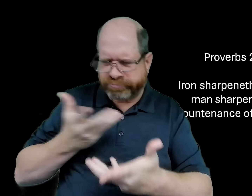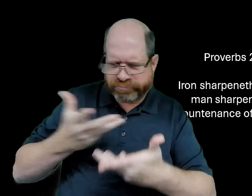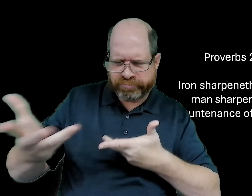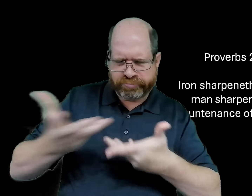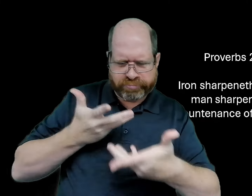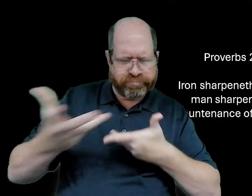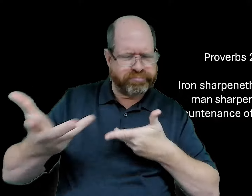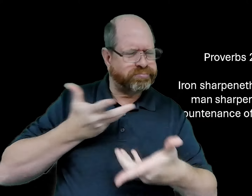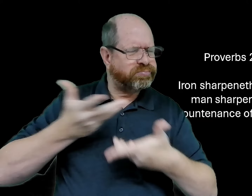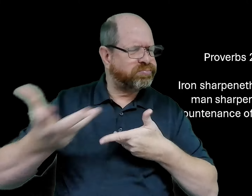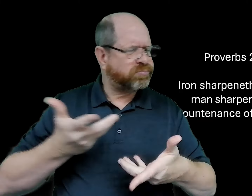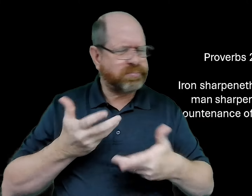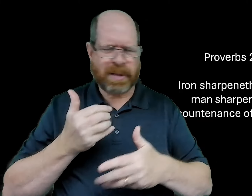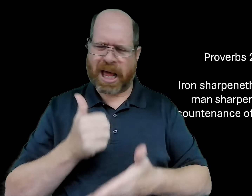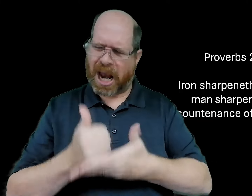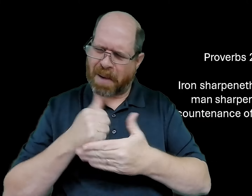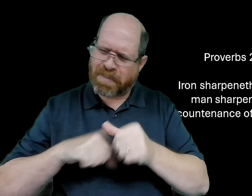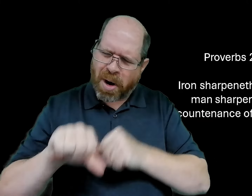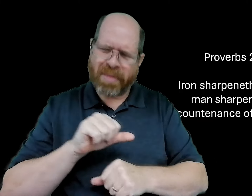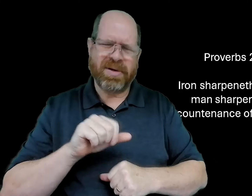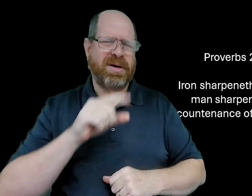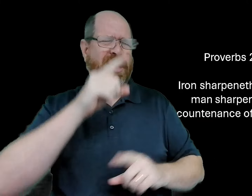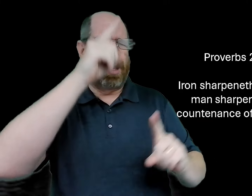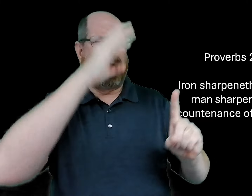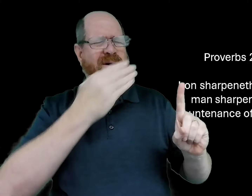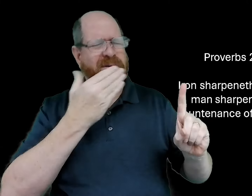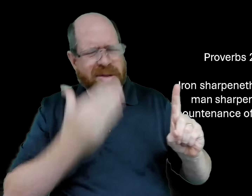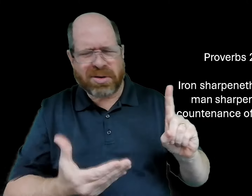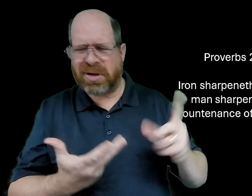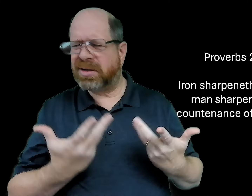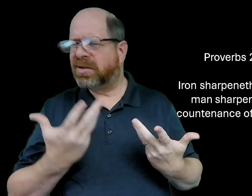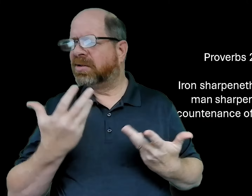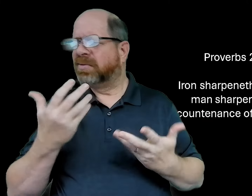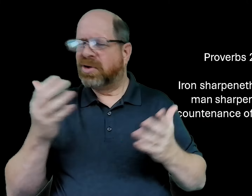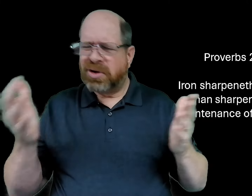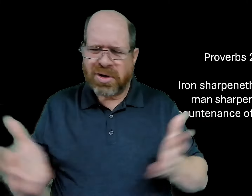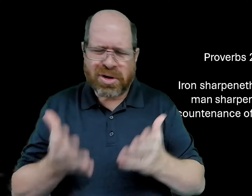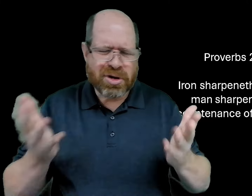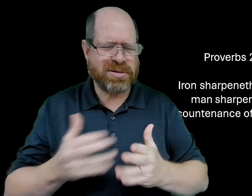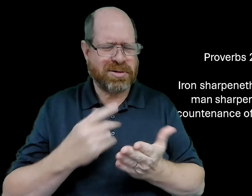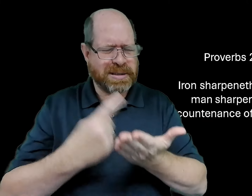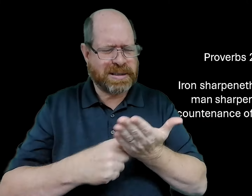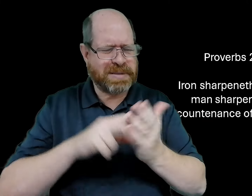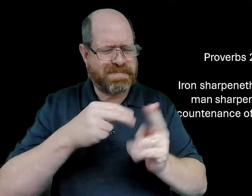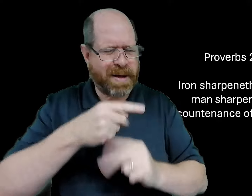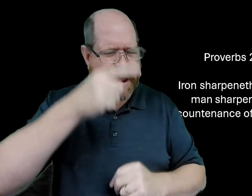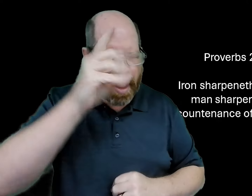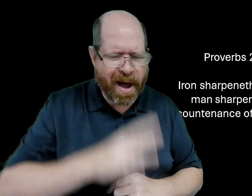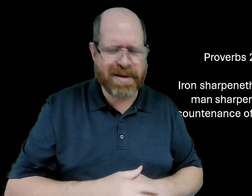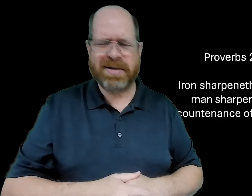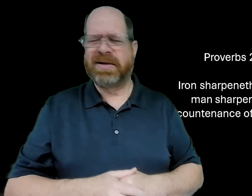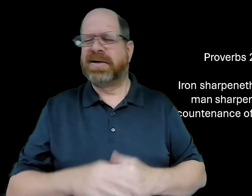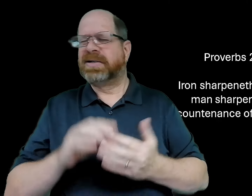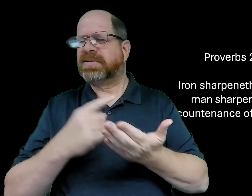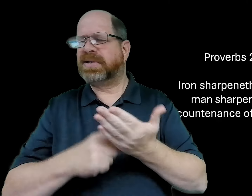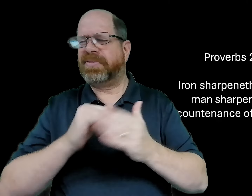each other, to help each other, to know you better. to encourage each other for you,